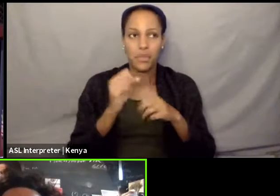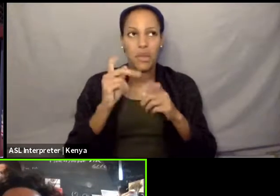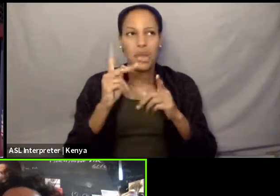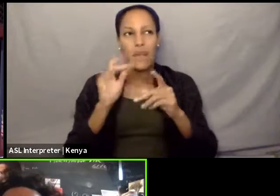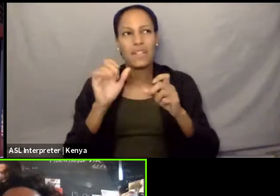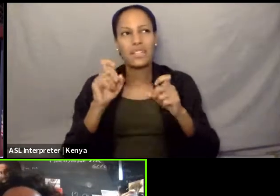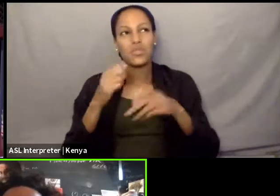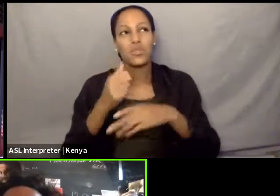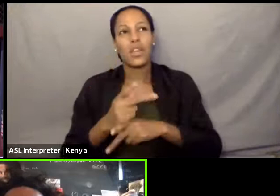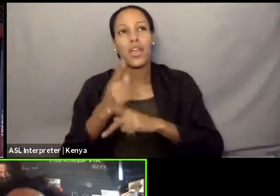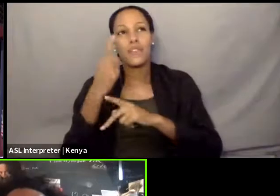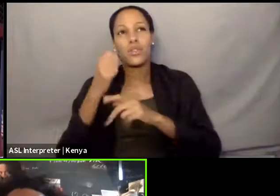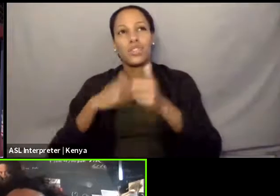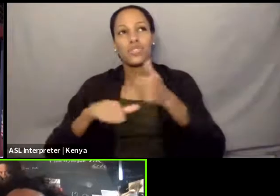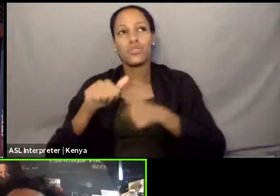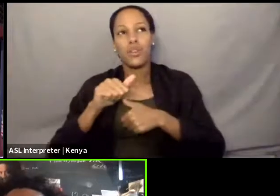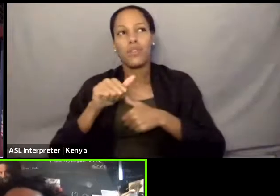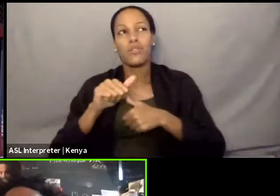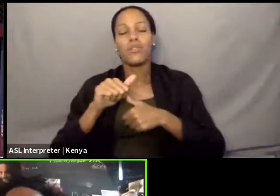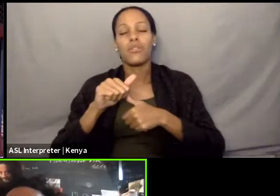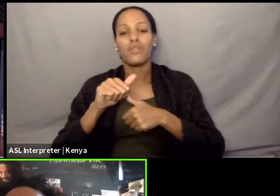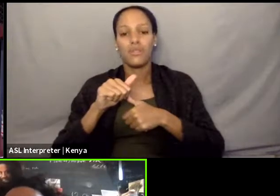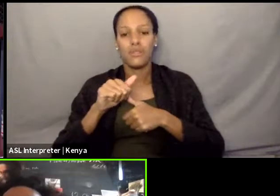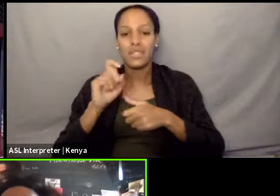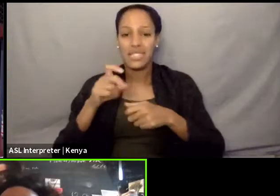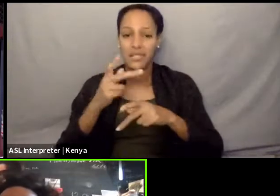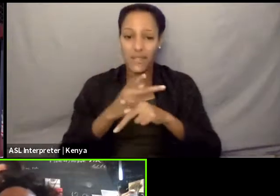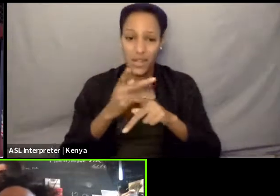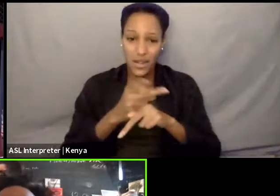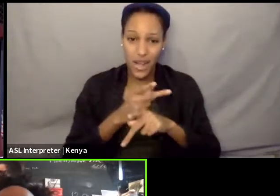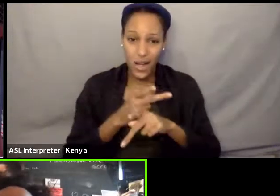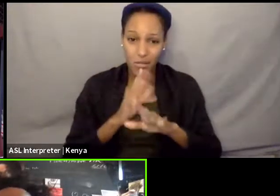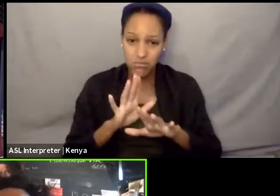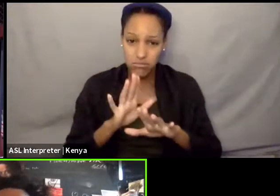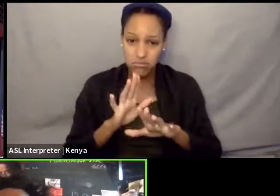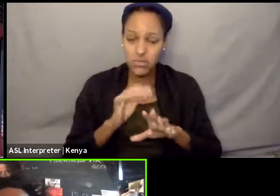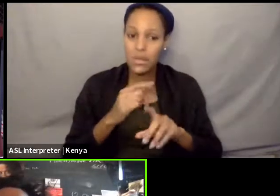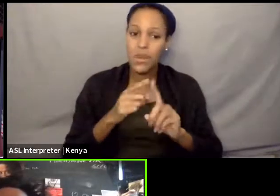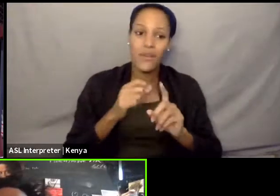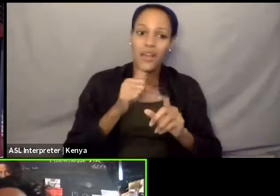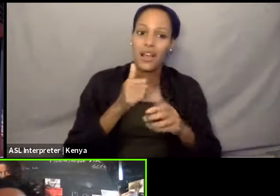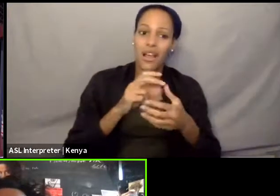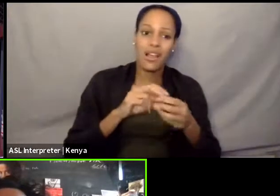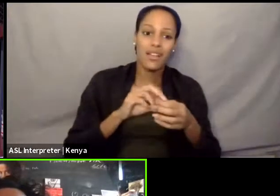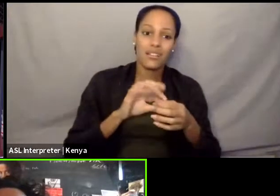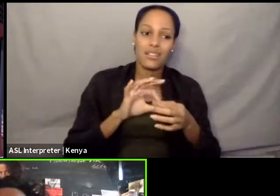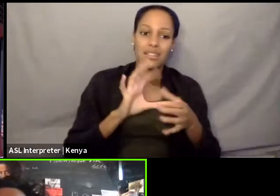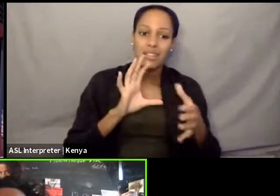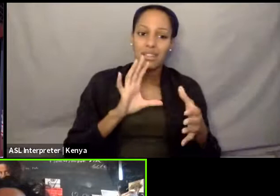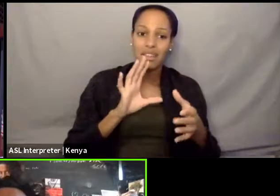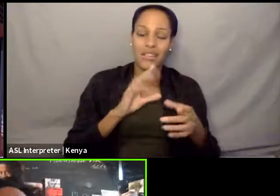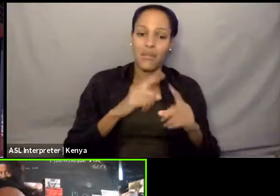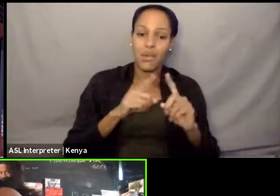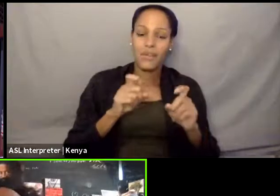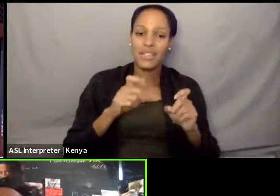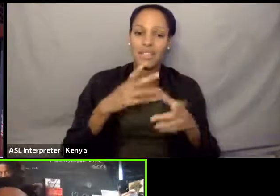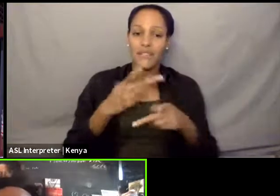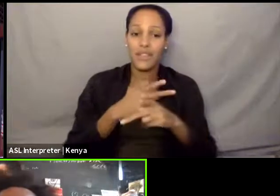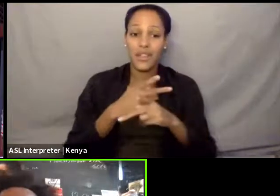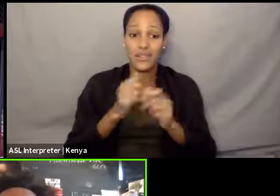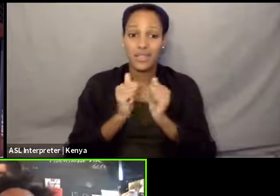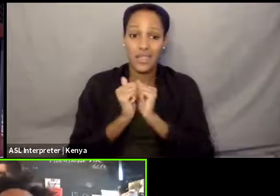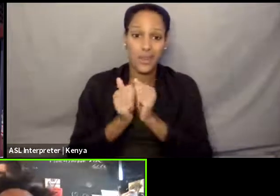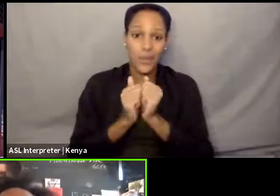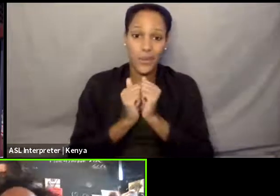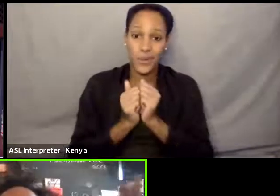midst of that, you know, and we need to figure that out. That's you know, we're not getting out of that, and we need to figure that out together. And the moments of